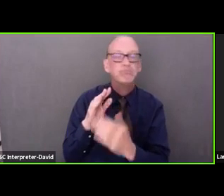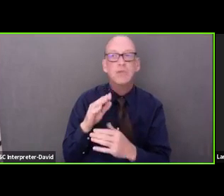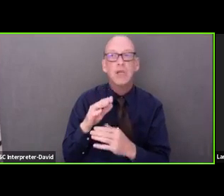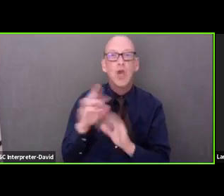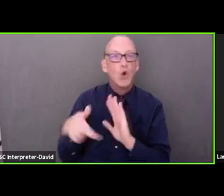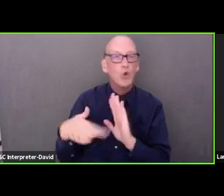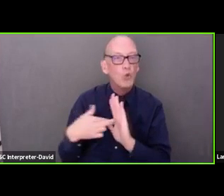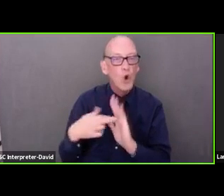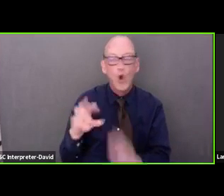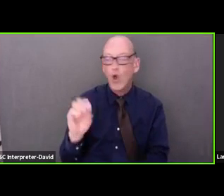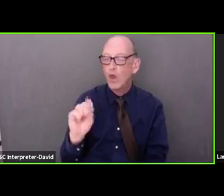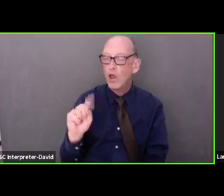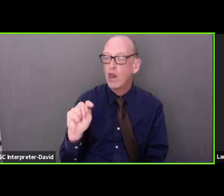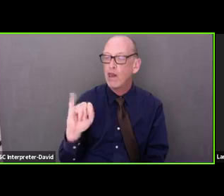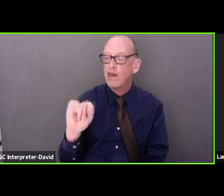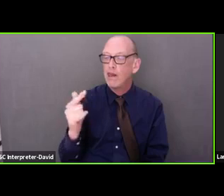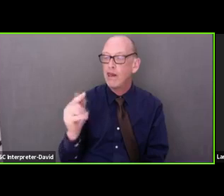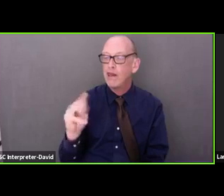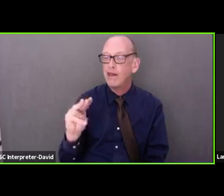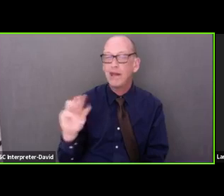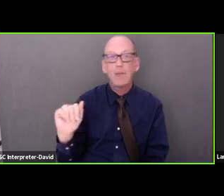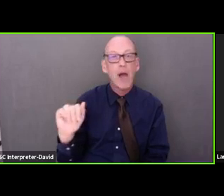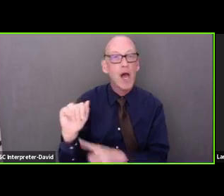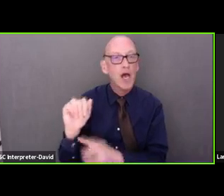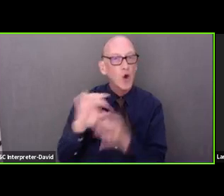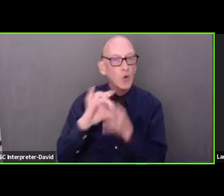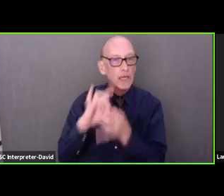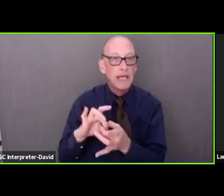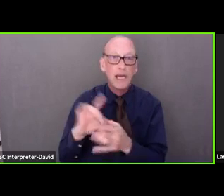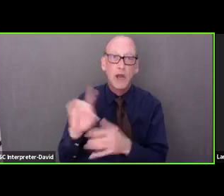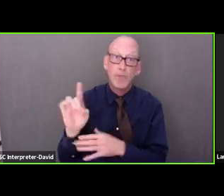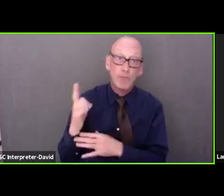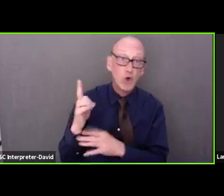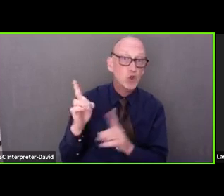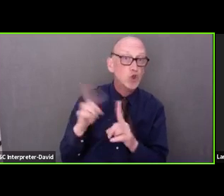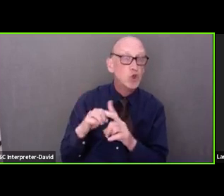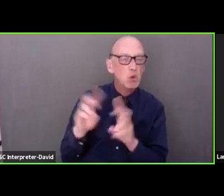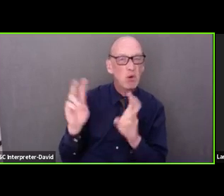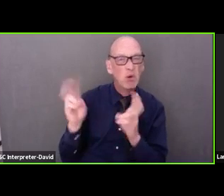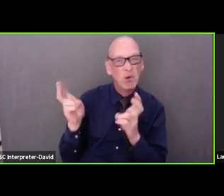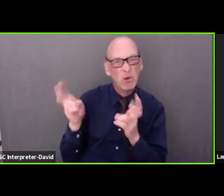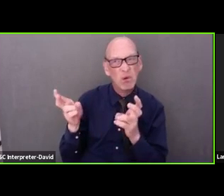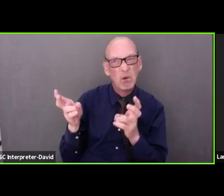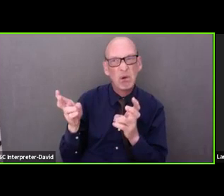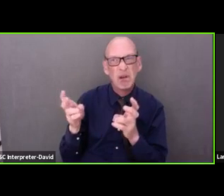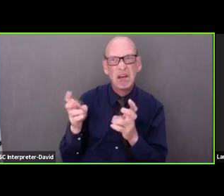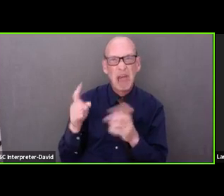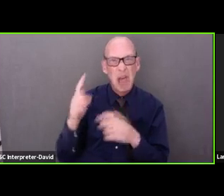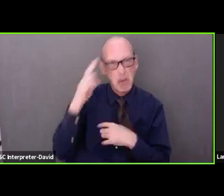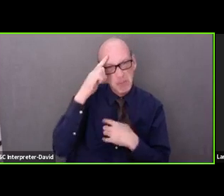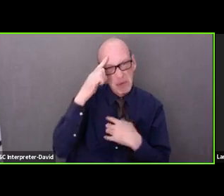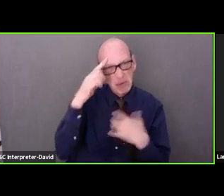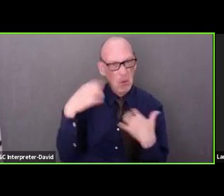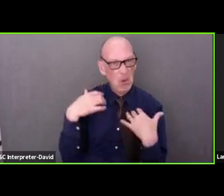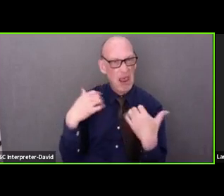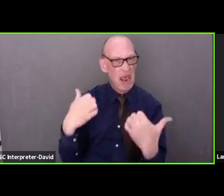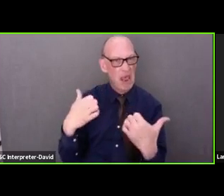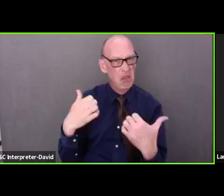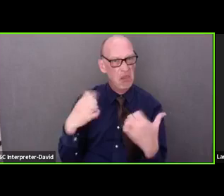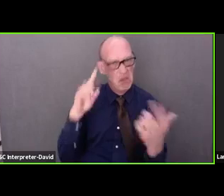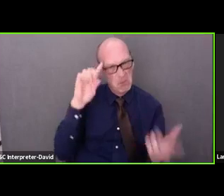stigma. And especially as it relates to, first of all, to the title itself about having some type of mental health